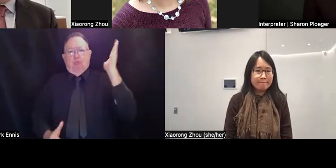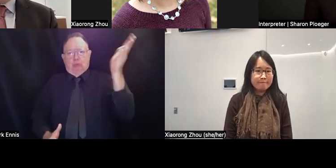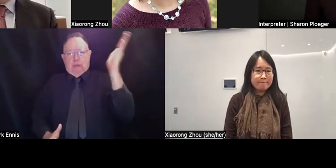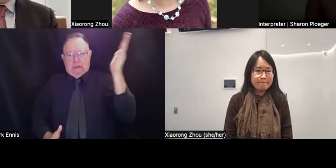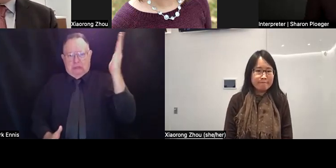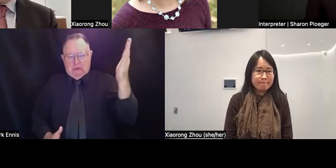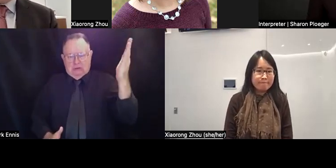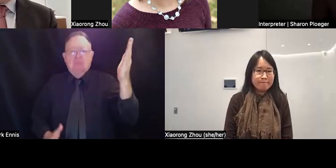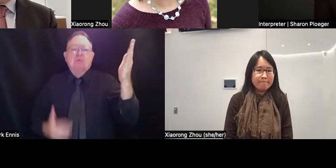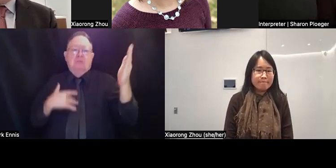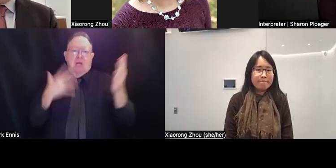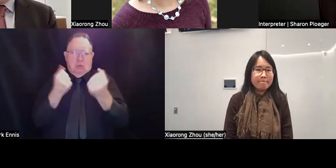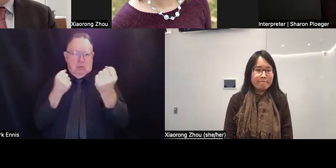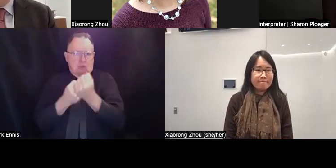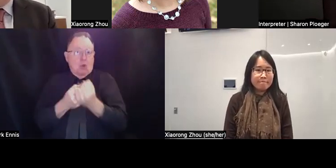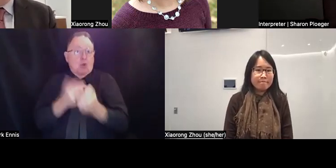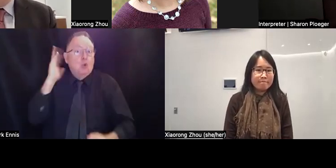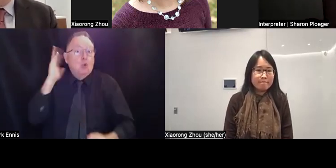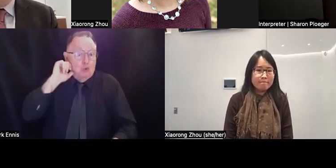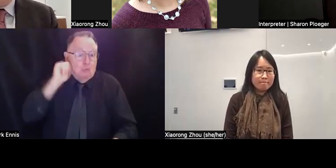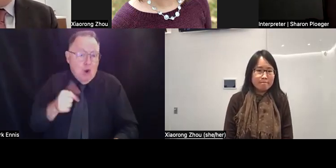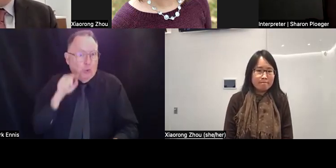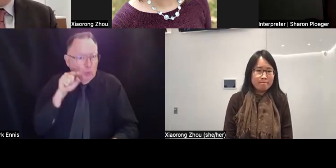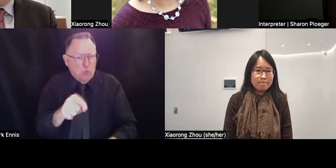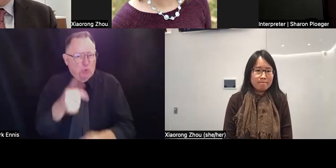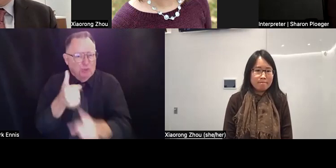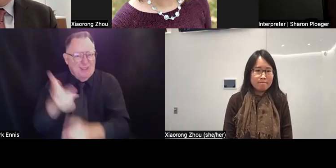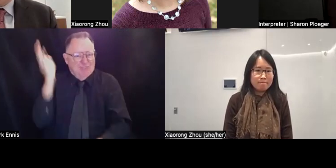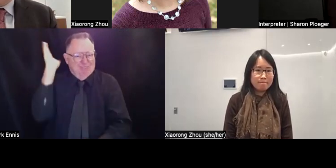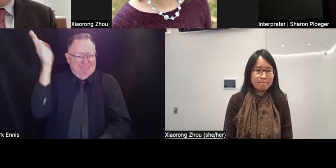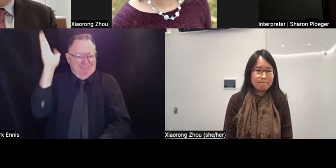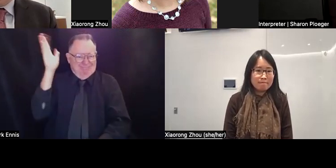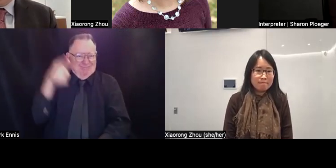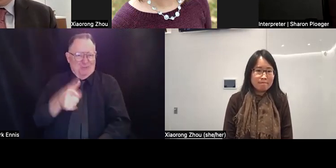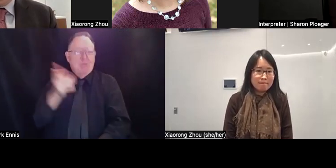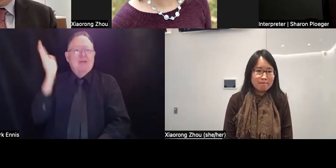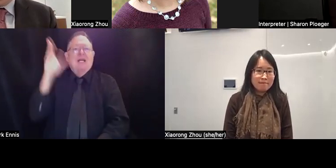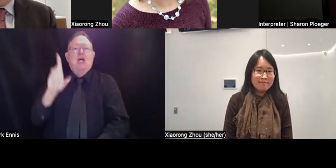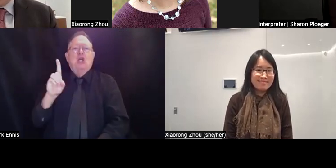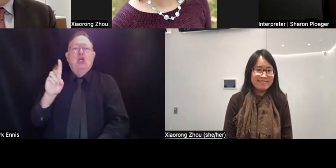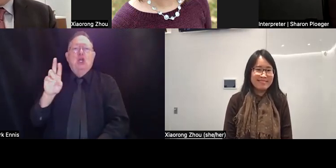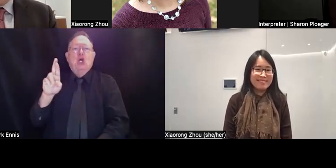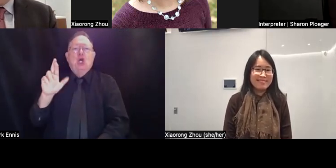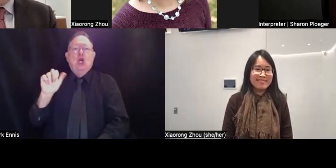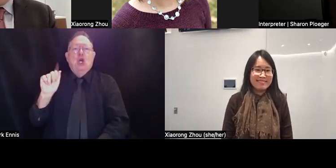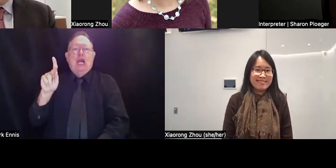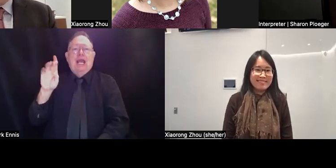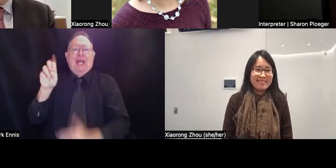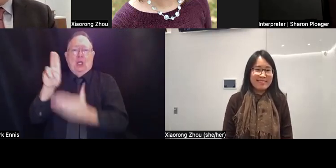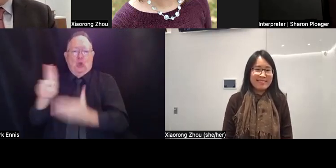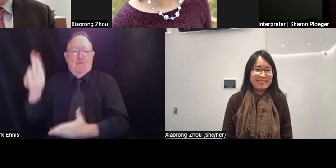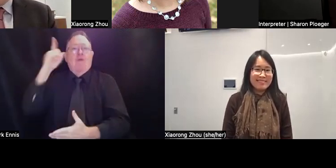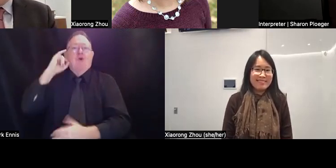course, plug that tomorrow you are giving a presentation. You'll be speaking at Drake University here for